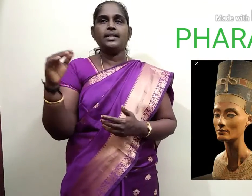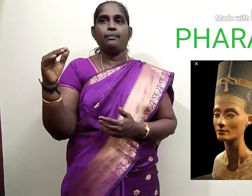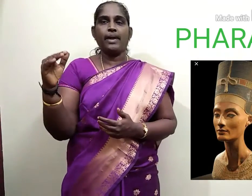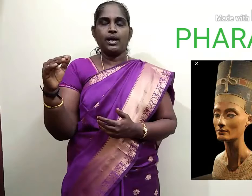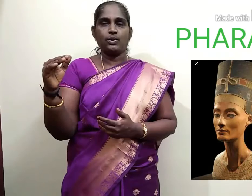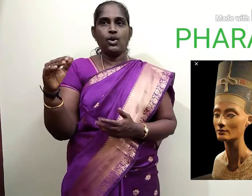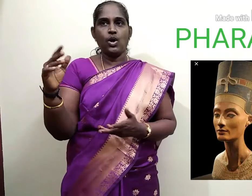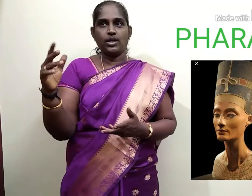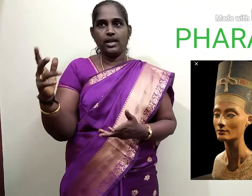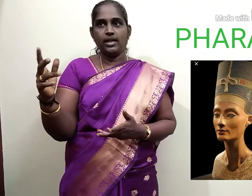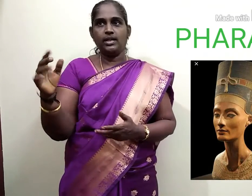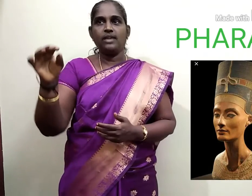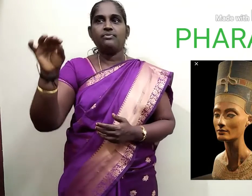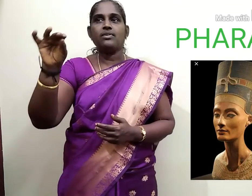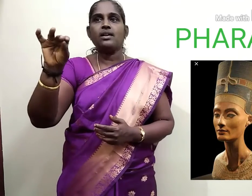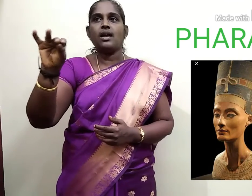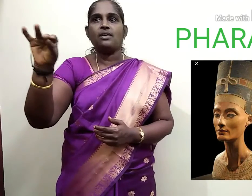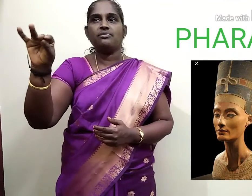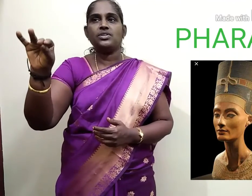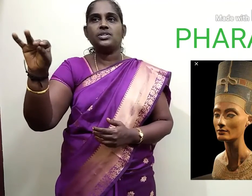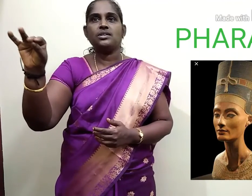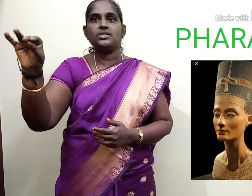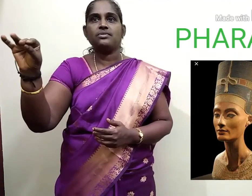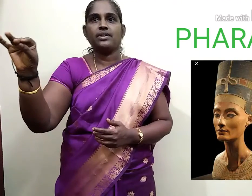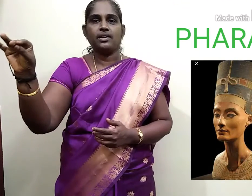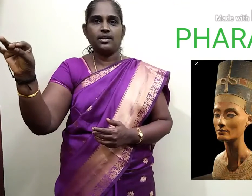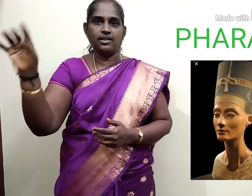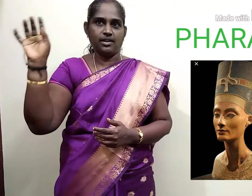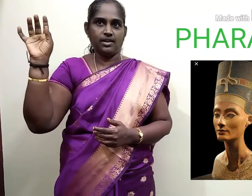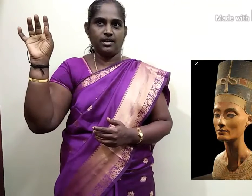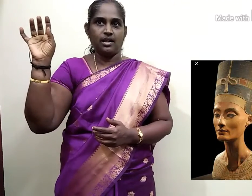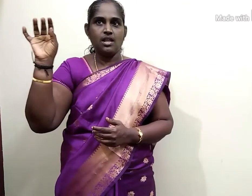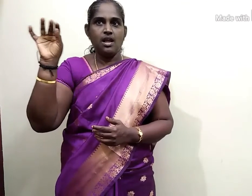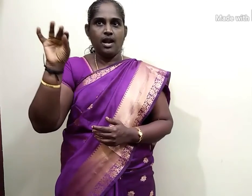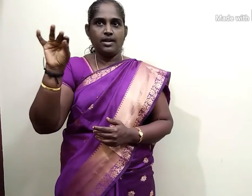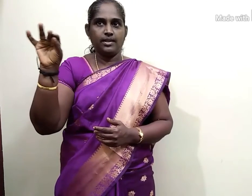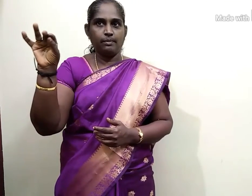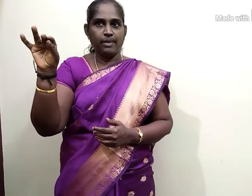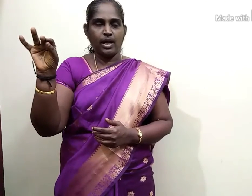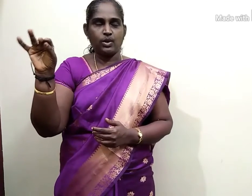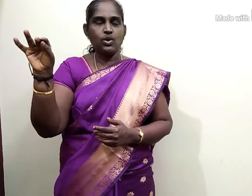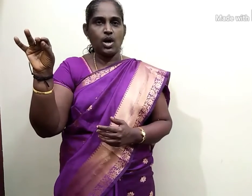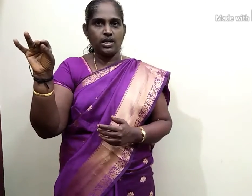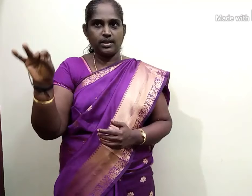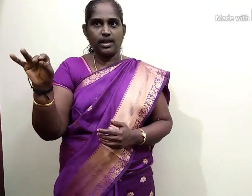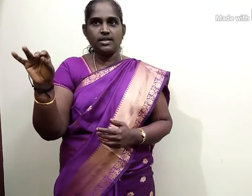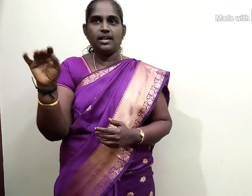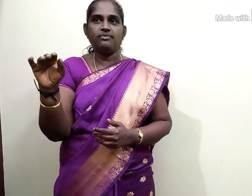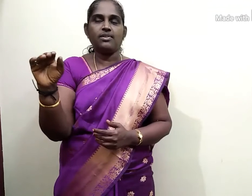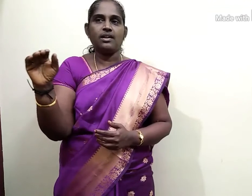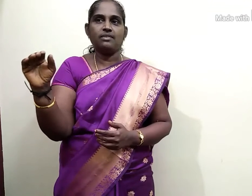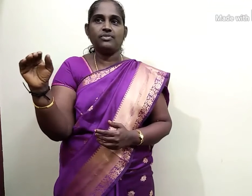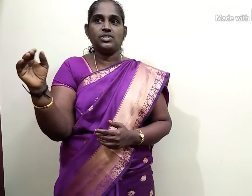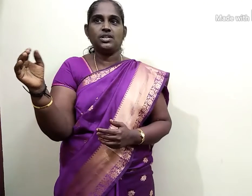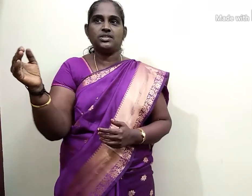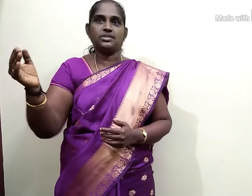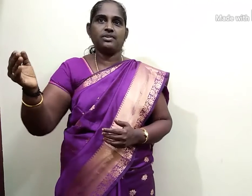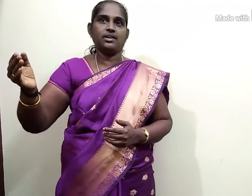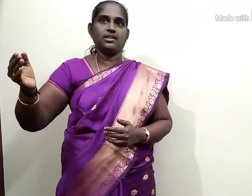the Pharaoh or king, different officials were there. Under the Pharaoh or king, different officials were